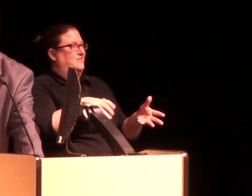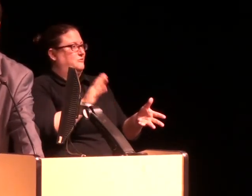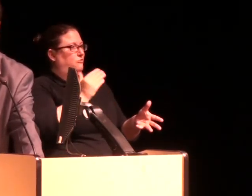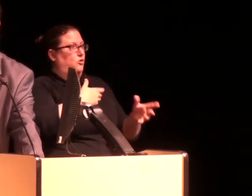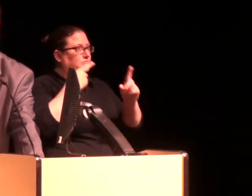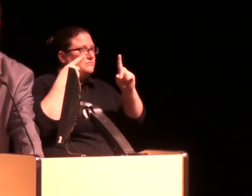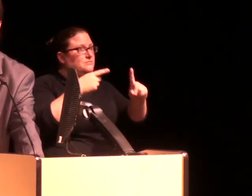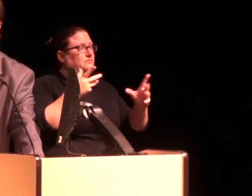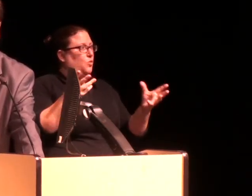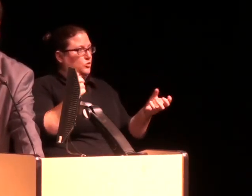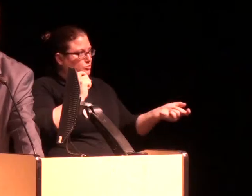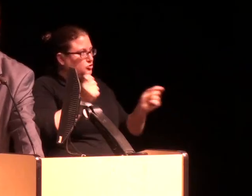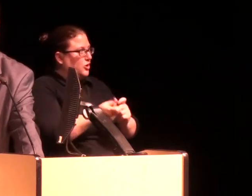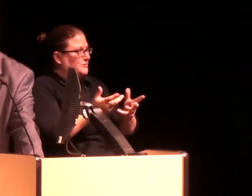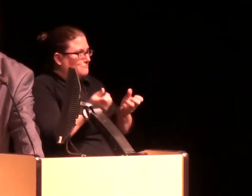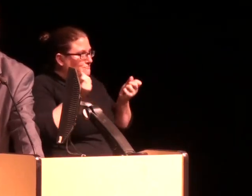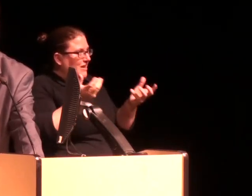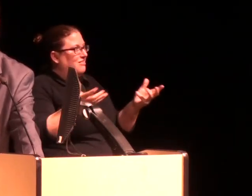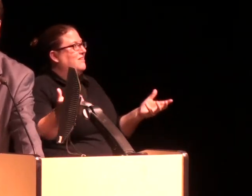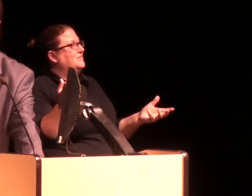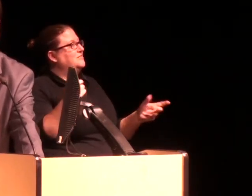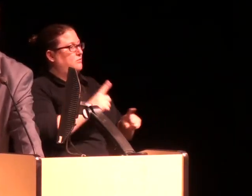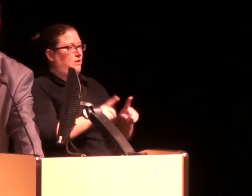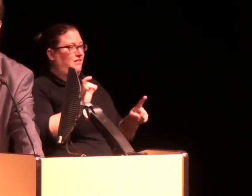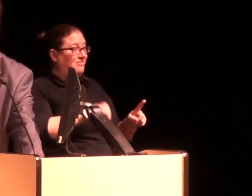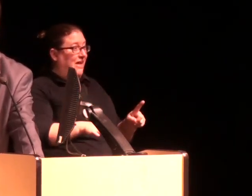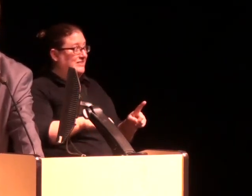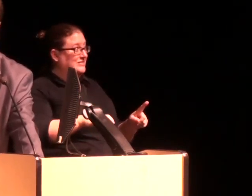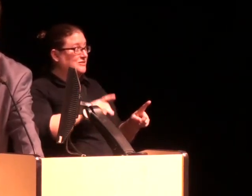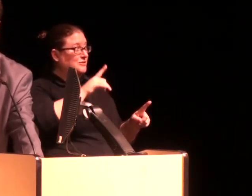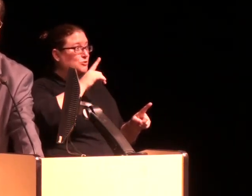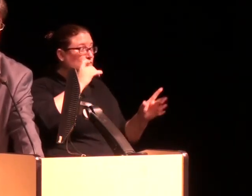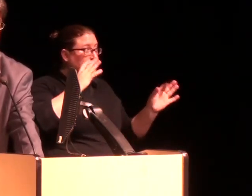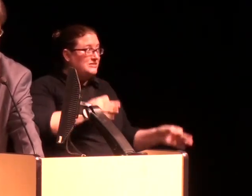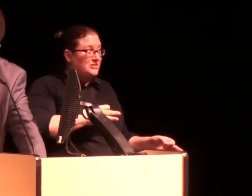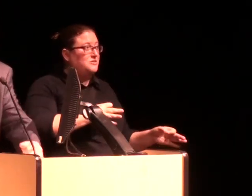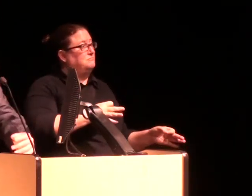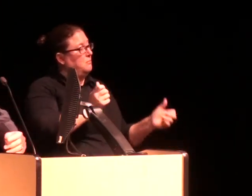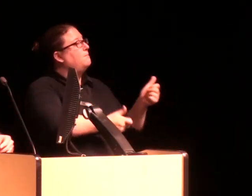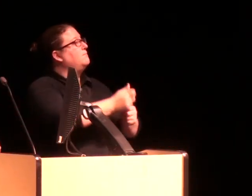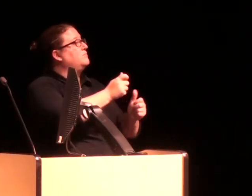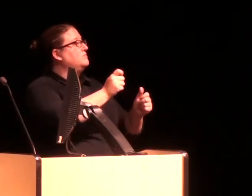We want to change many things, but that is going to be the decision of the majority of the Cuban people.